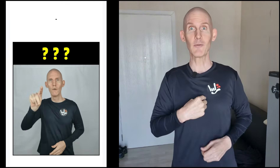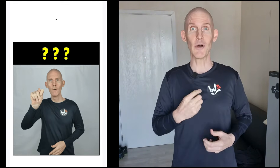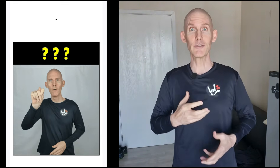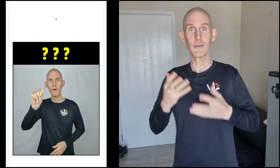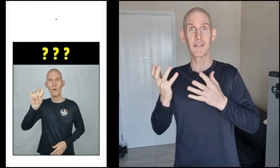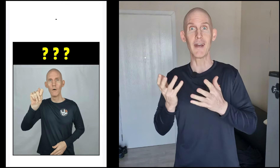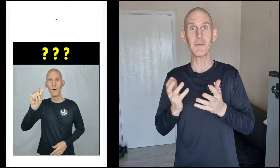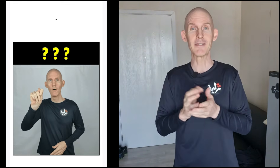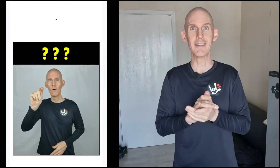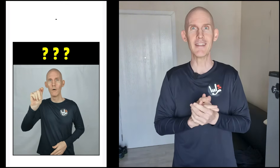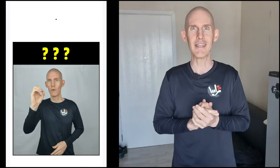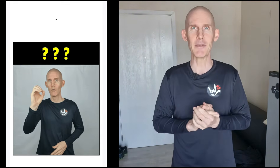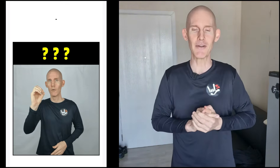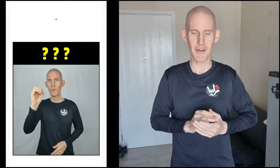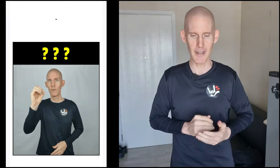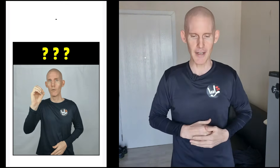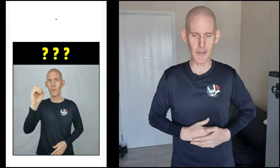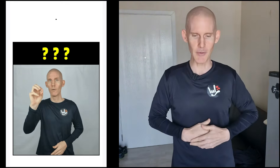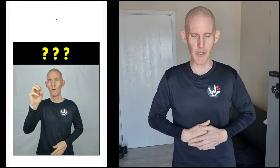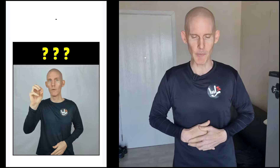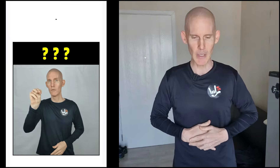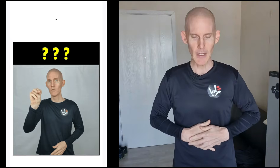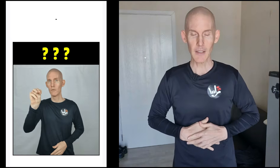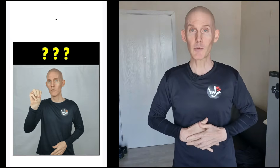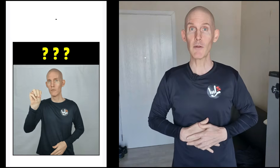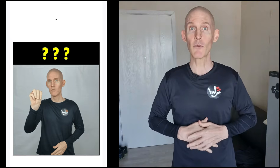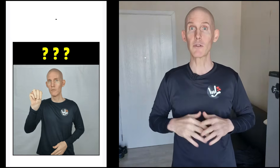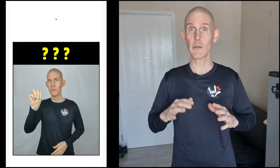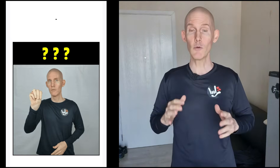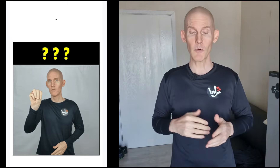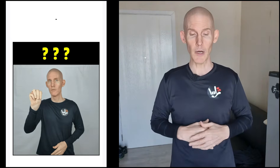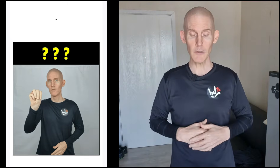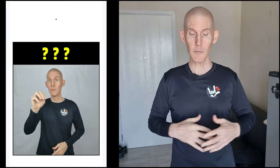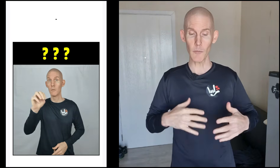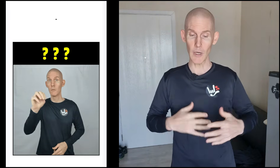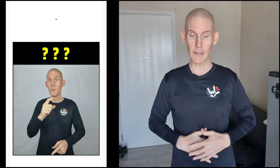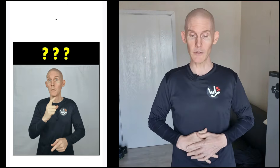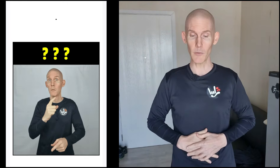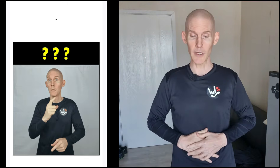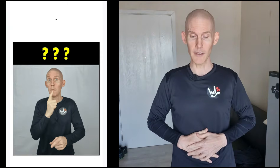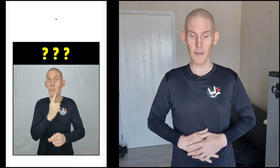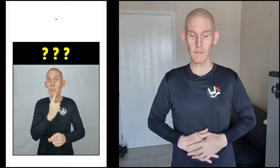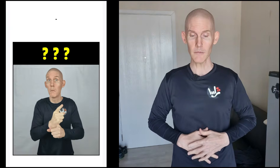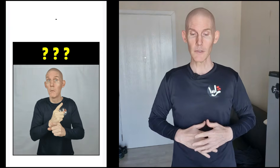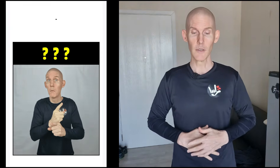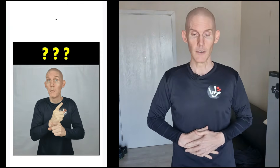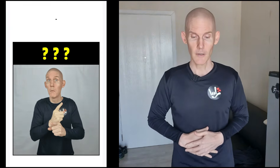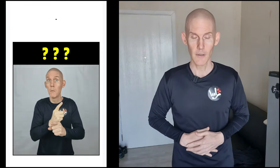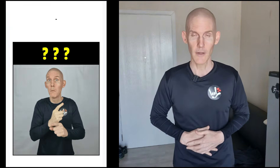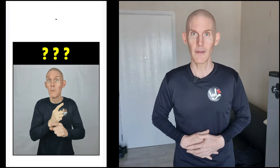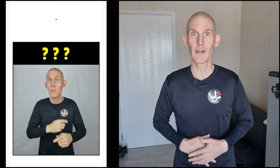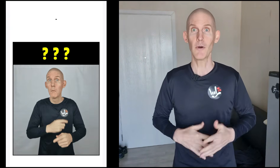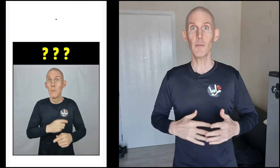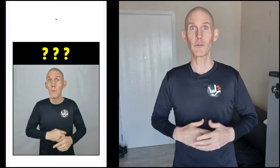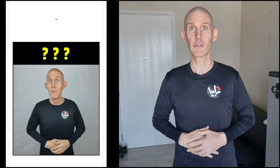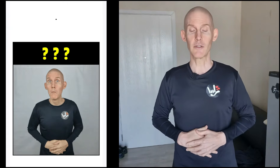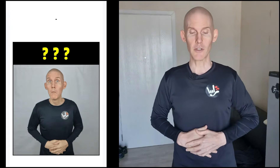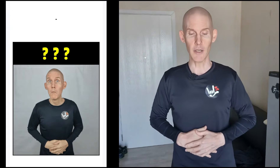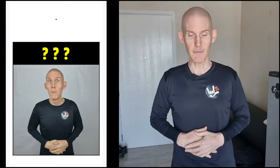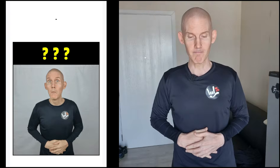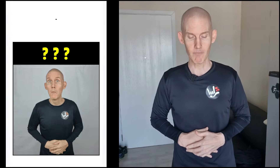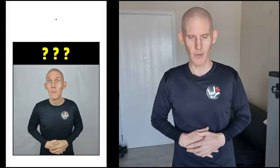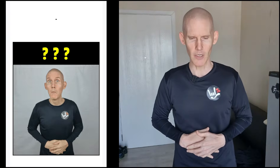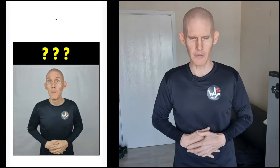me, and we'll also sign what's in the email right now. Here we go. Let's wait for it to loop around. My hands go back down, and then they go up. We'll